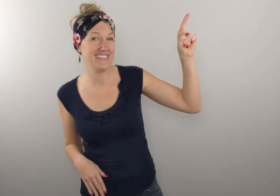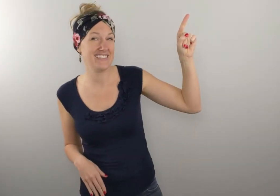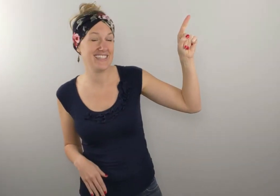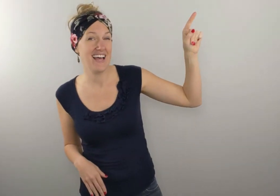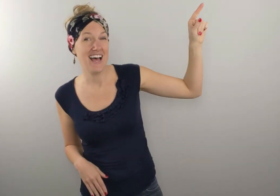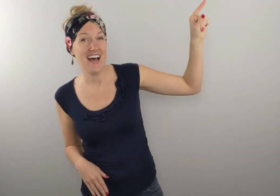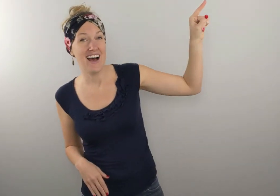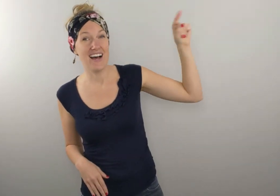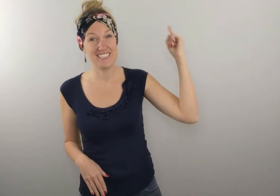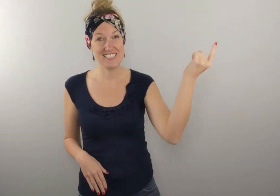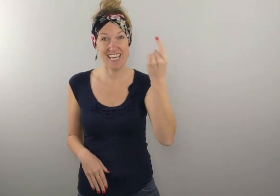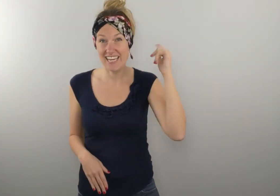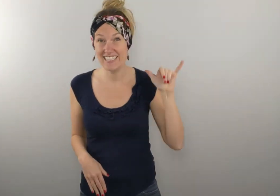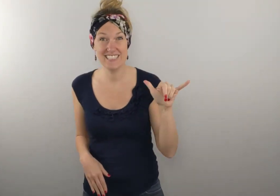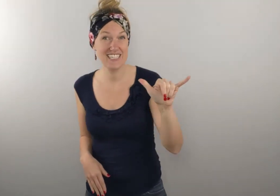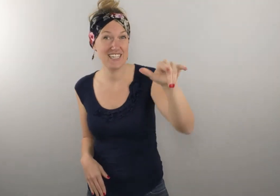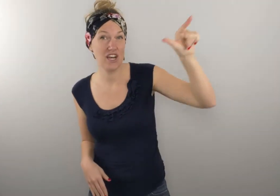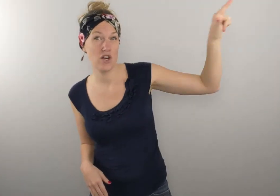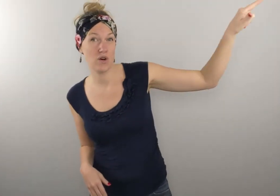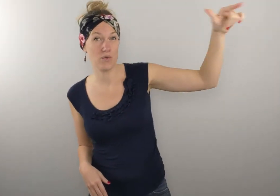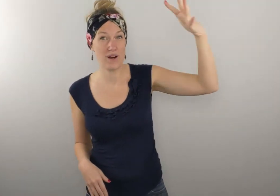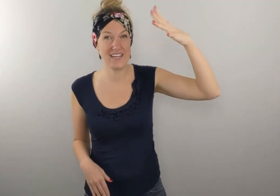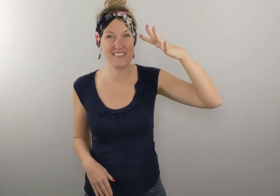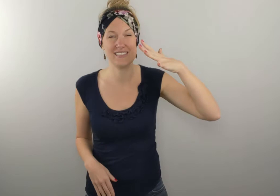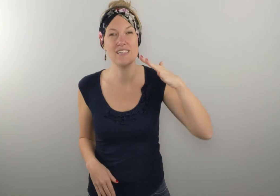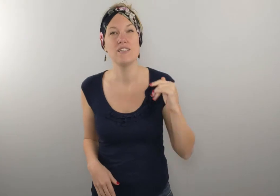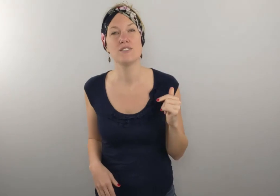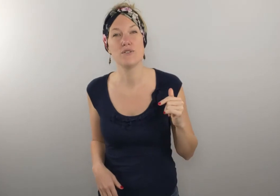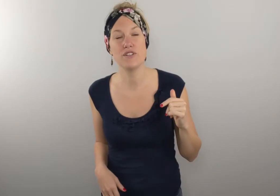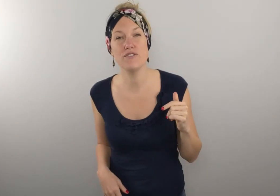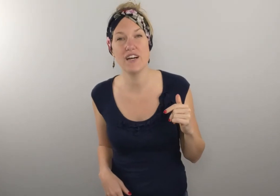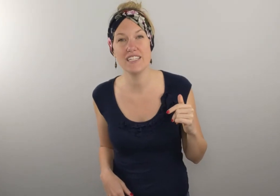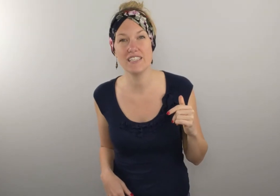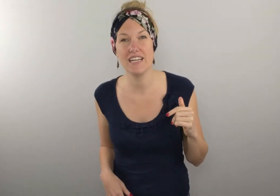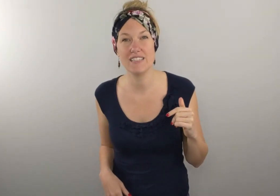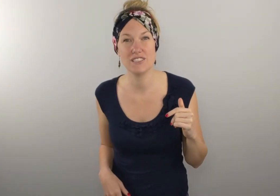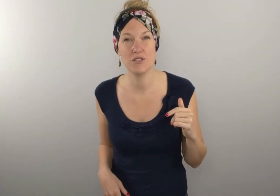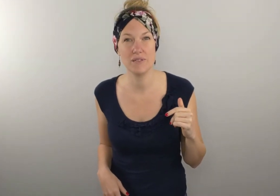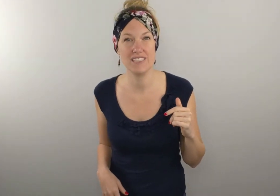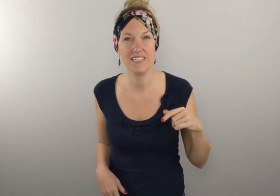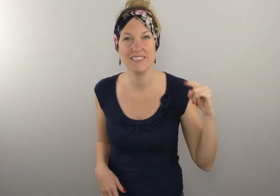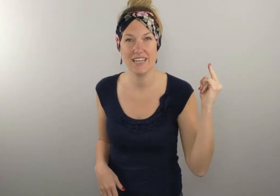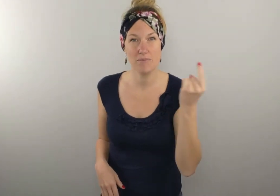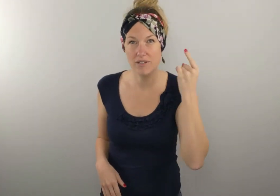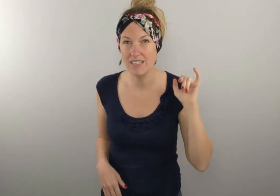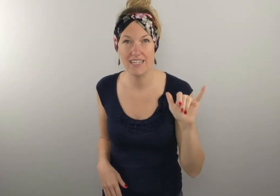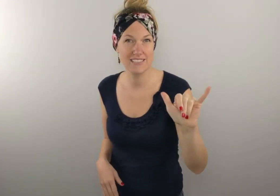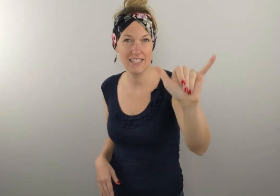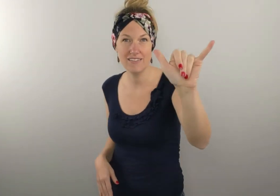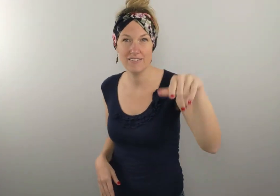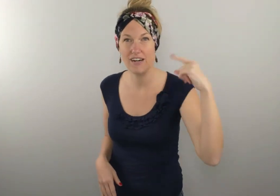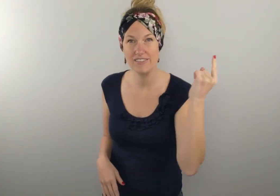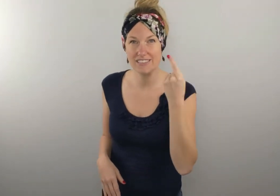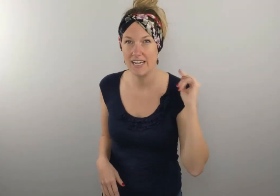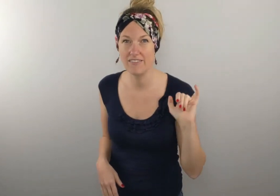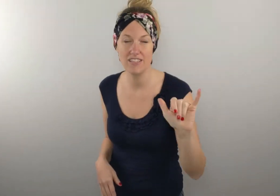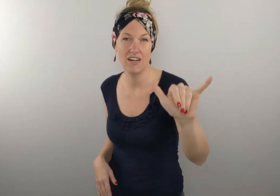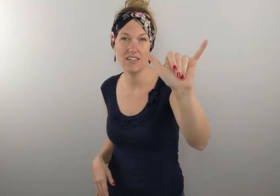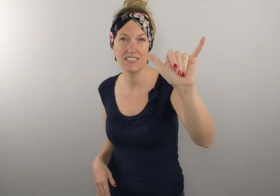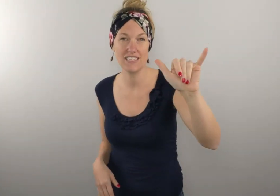his unchanging grace. So if you're finding that too busy, because I am realizing forever is kind of a longer